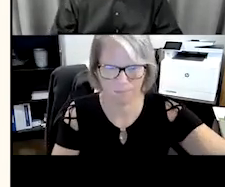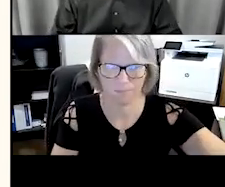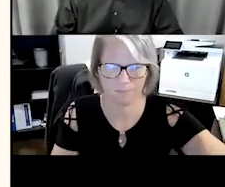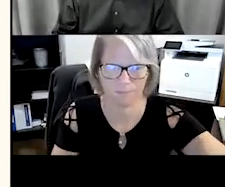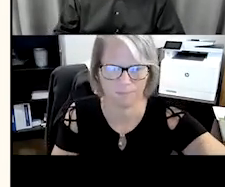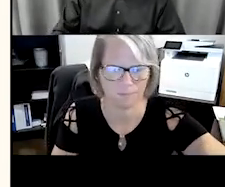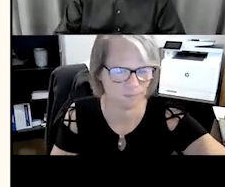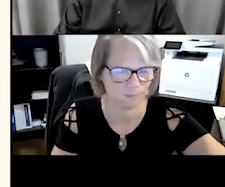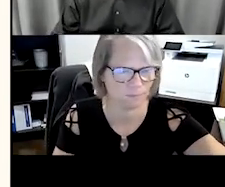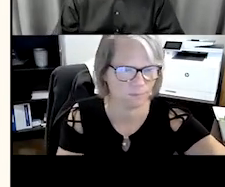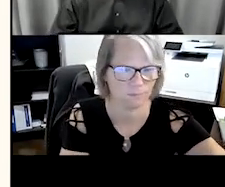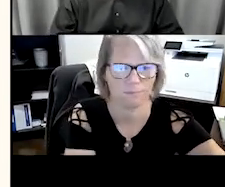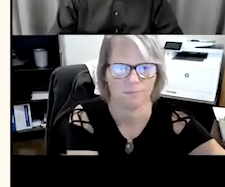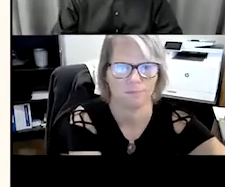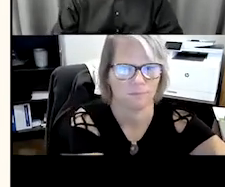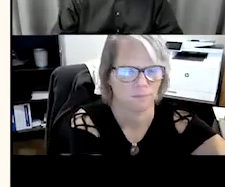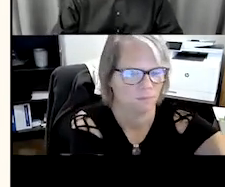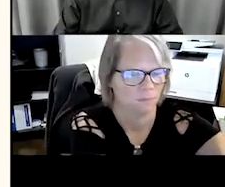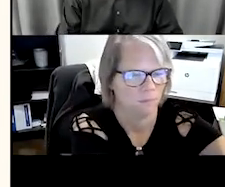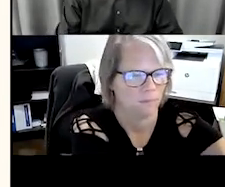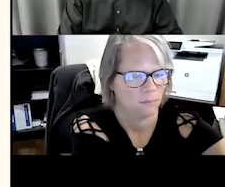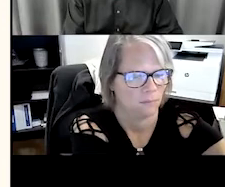business and do what we typically do. Just say hi.